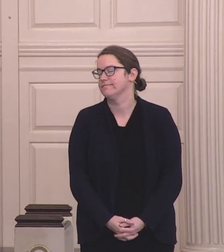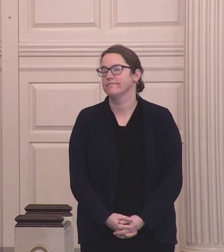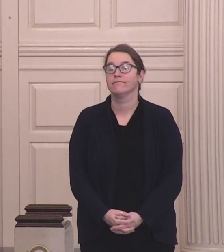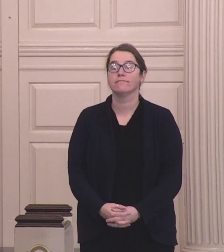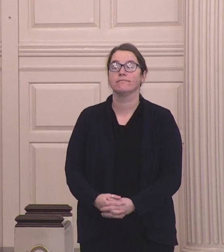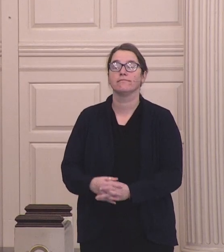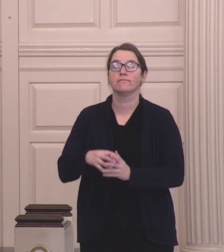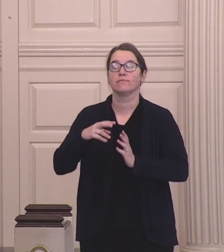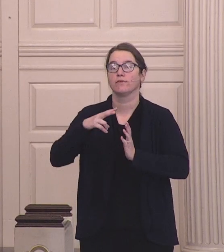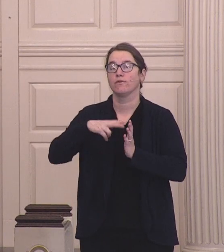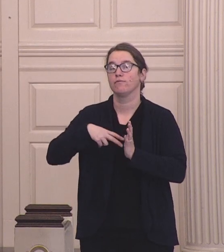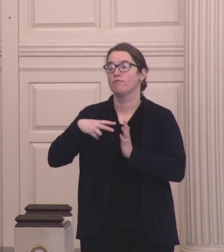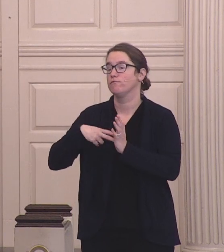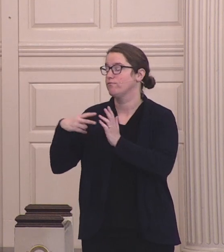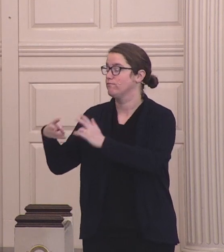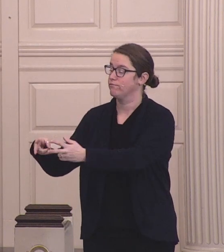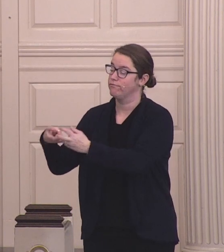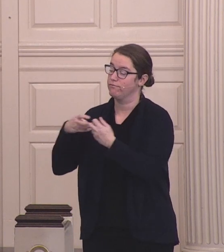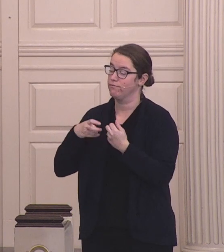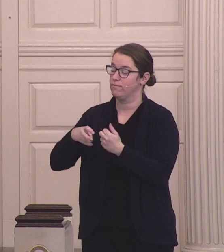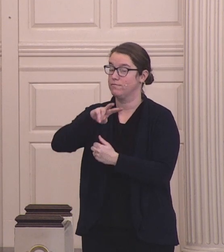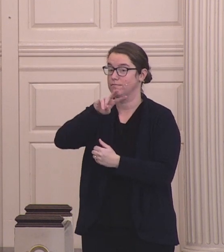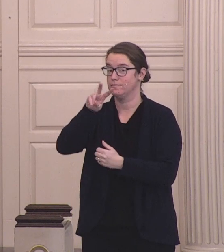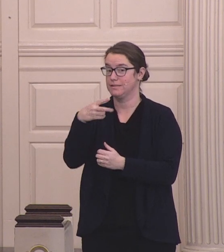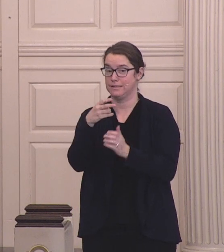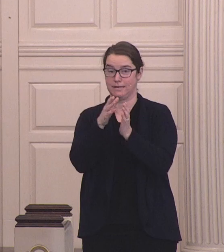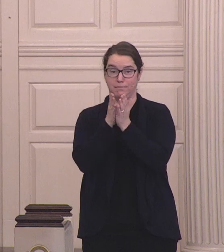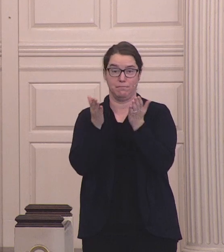A reading from the second book of Samuel.